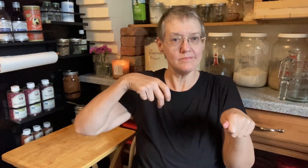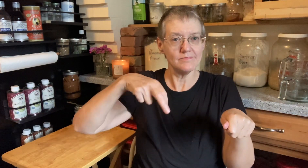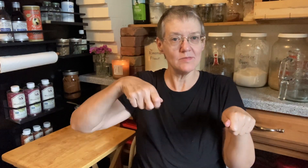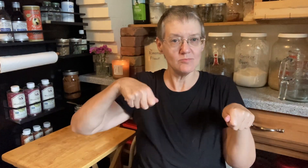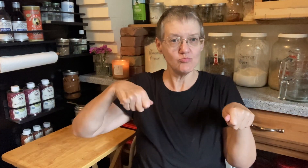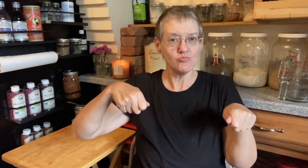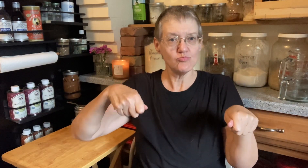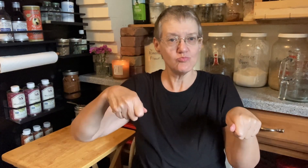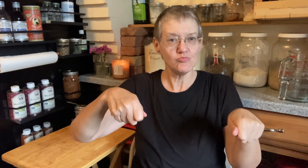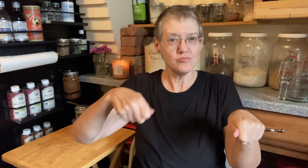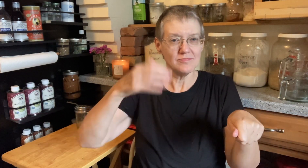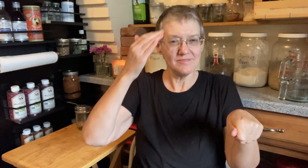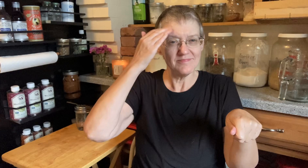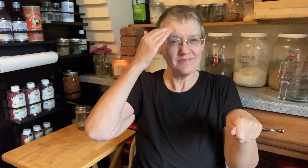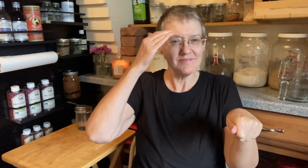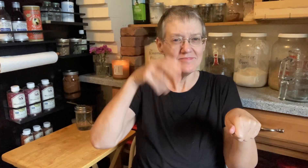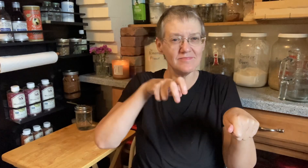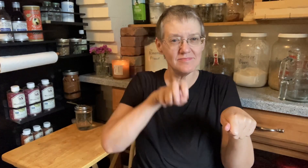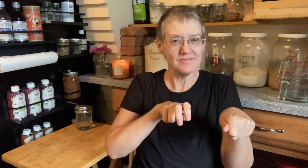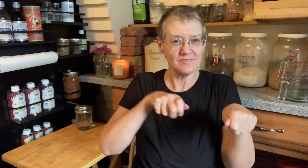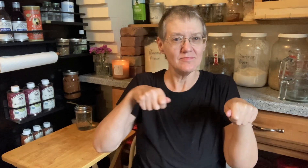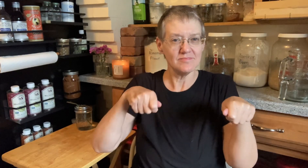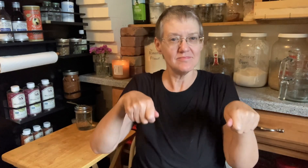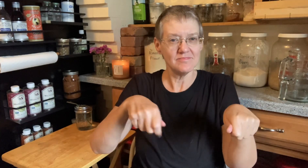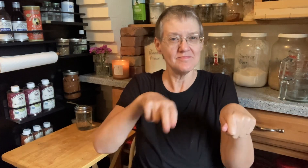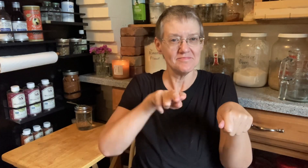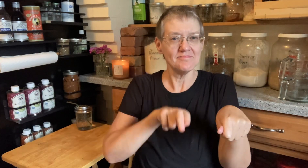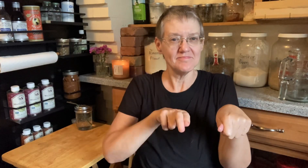walker. You know, the kind that has the seat.